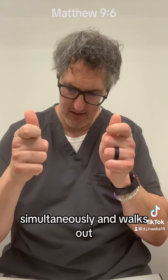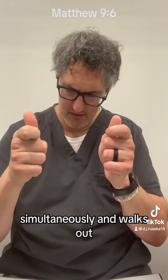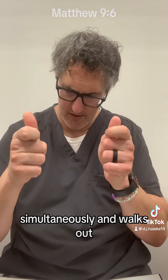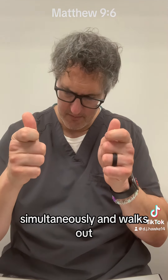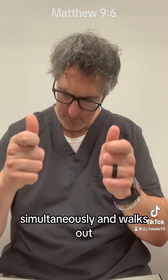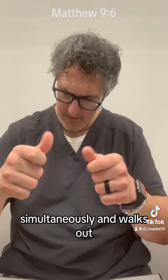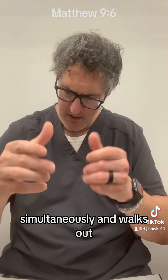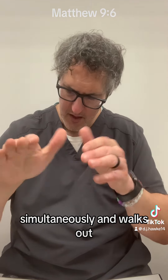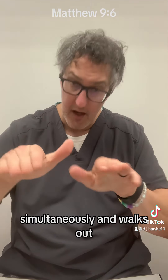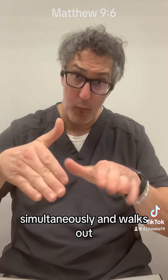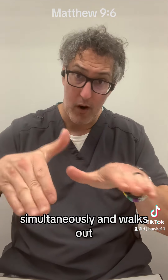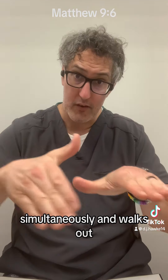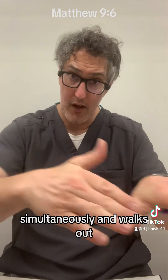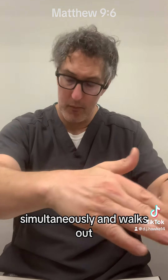instantaneously and walks out.